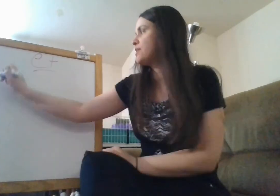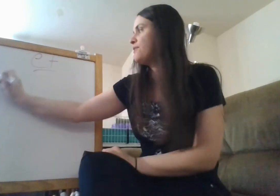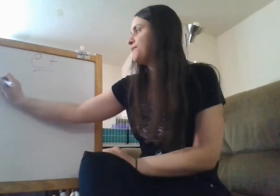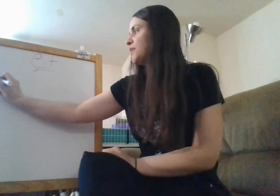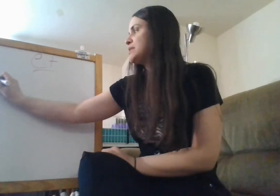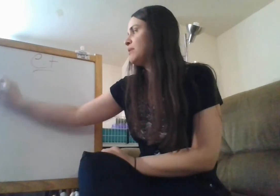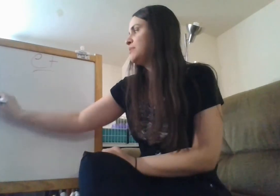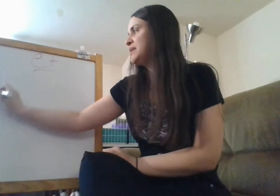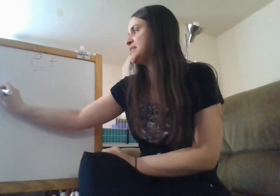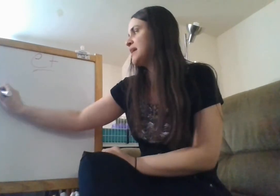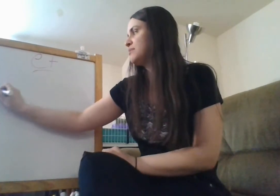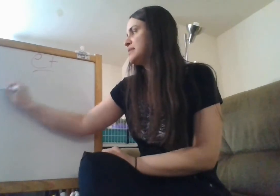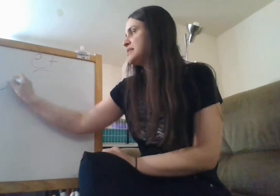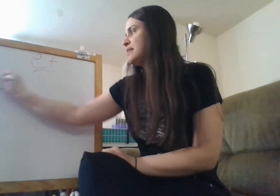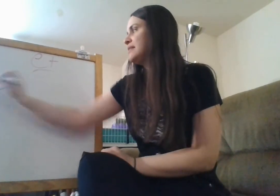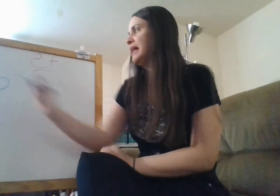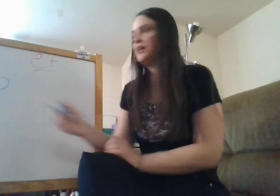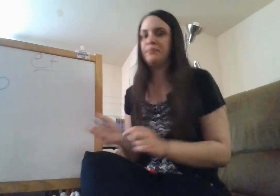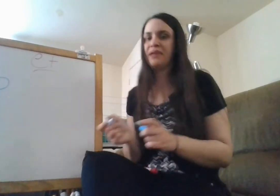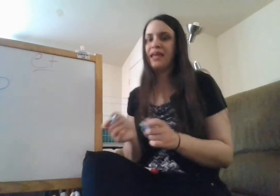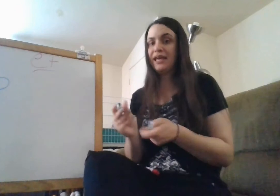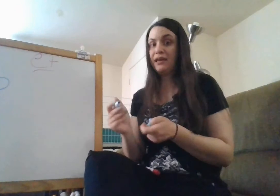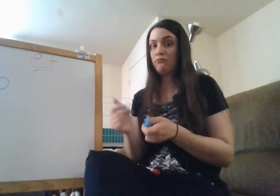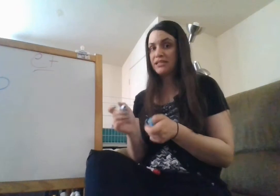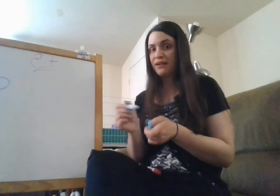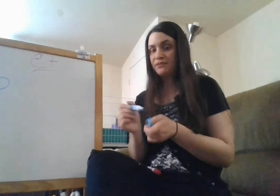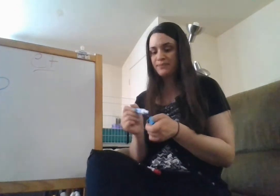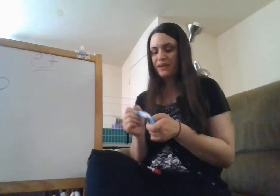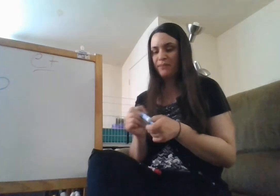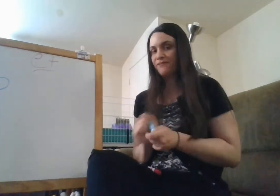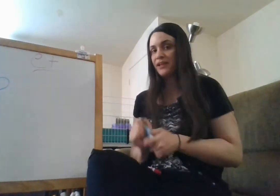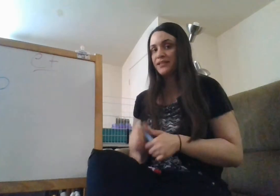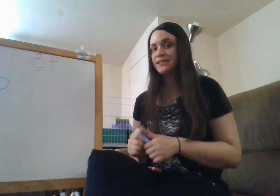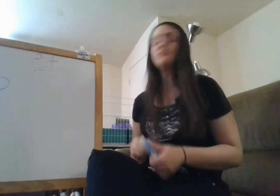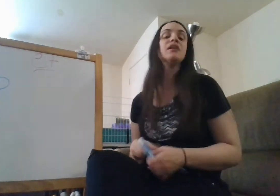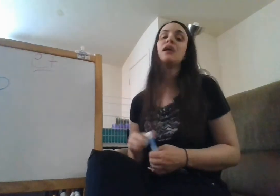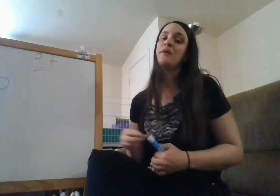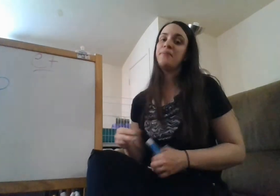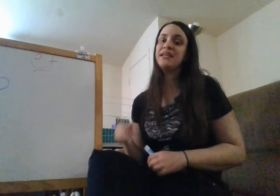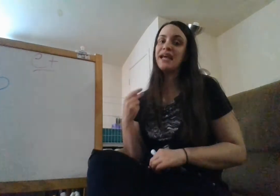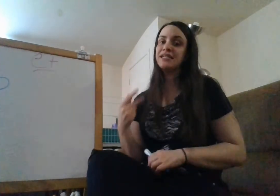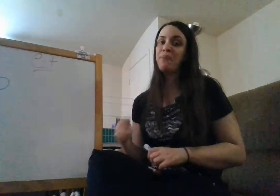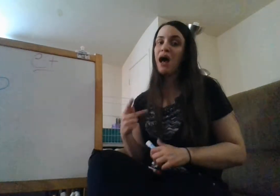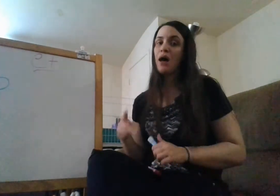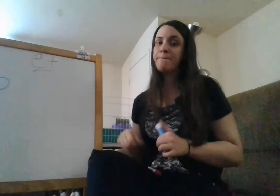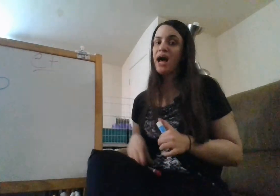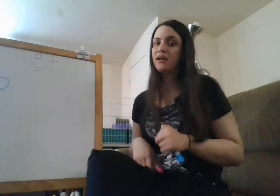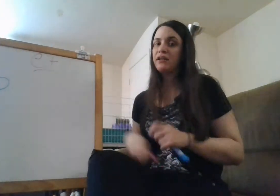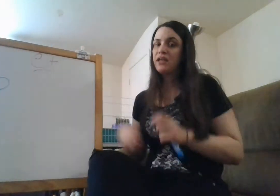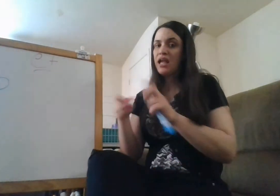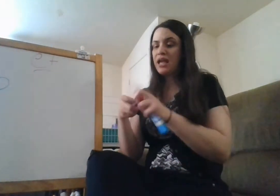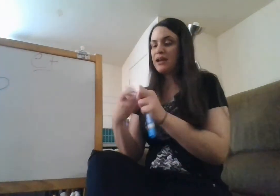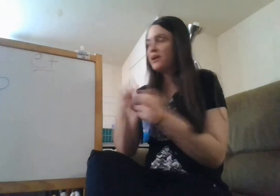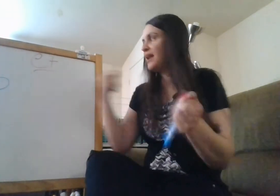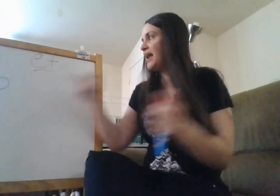So the first one we did was the letter P. What sound does P make, friends? P says p, p. And now we're going to